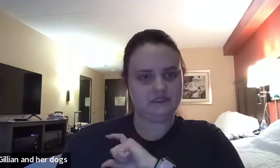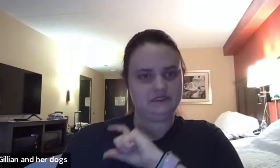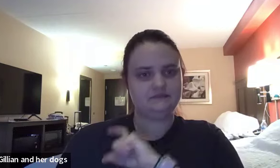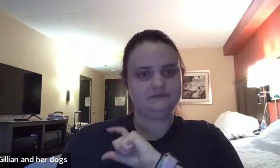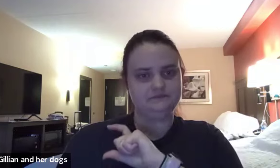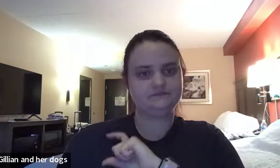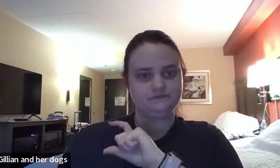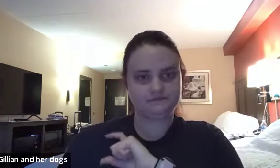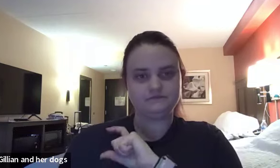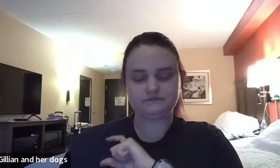Police.